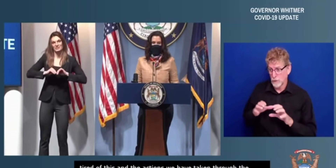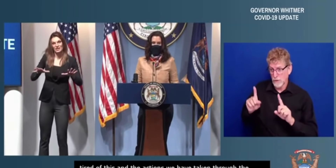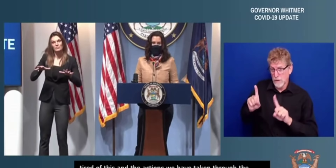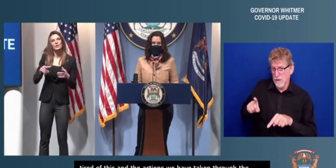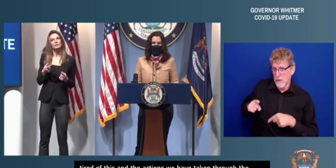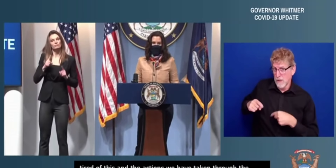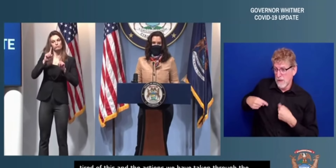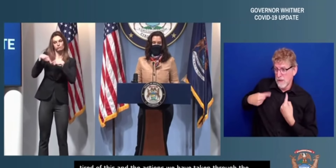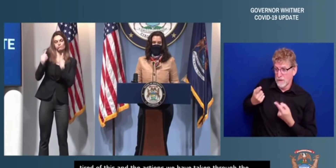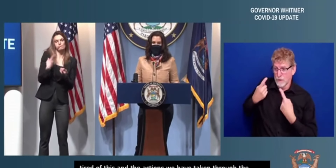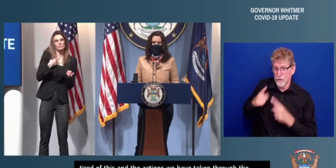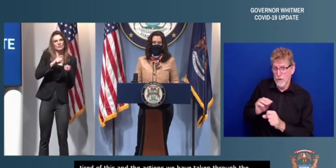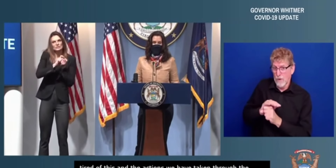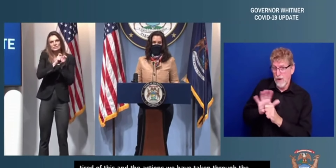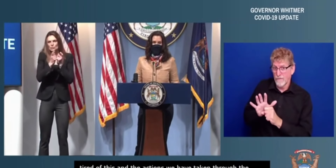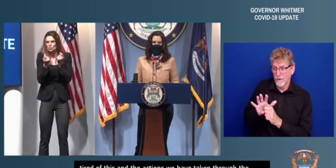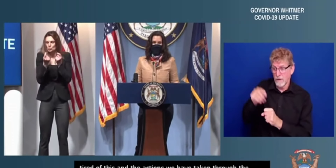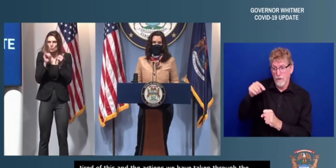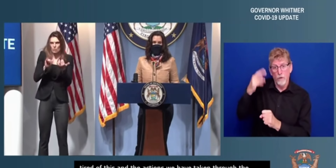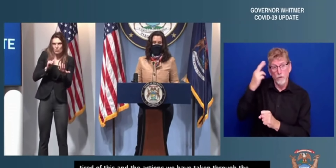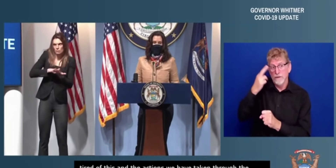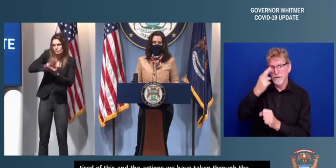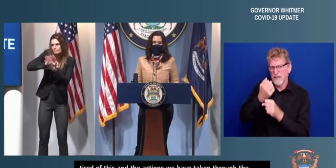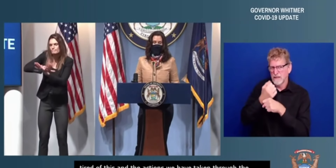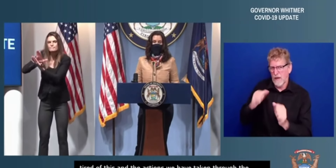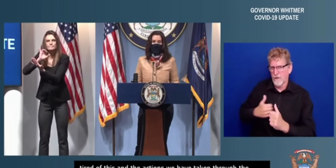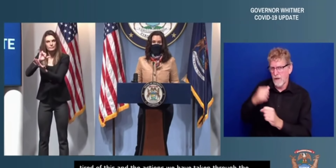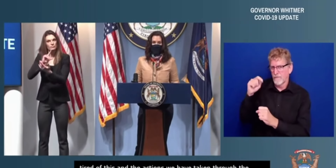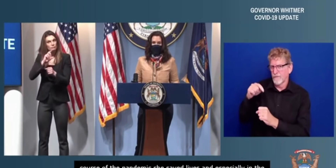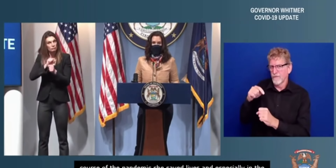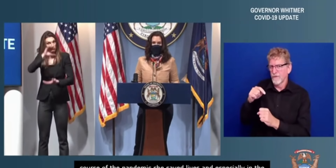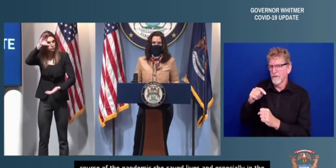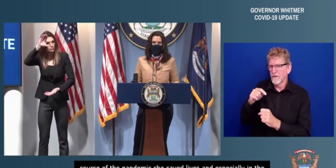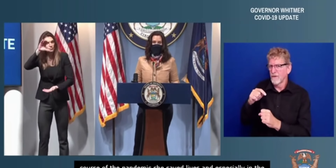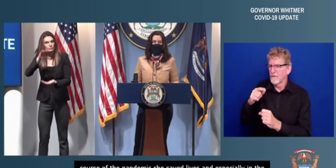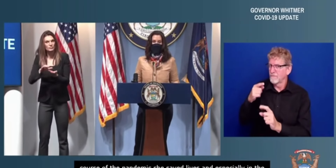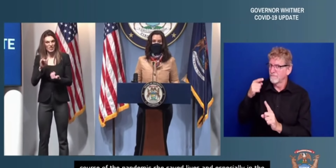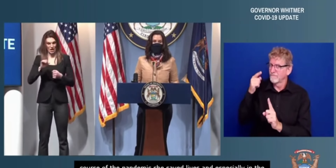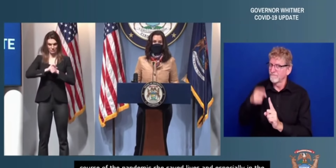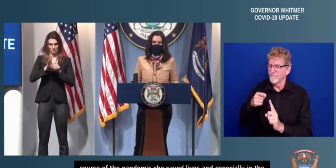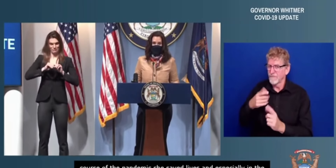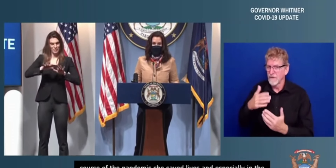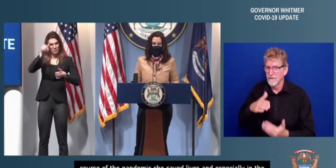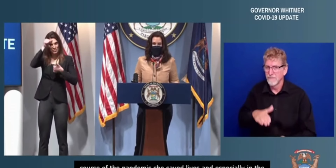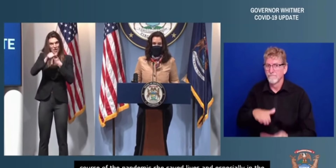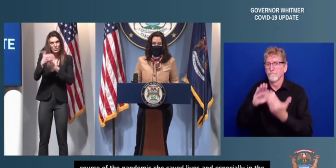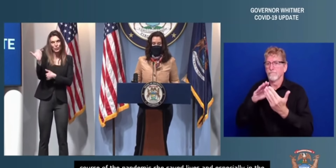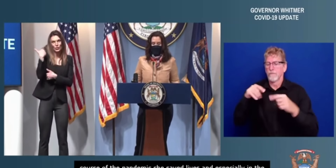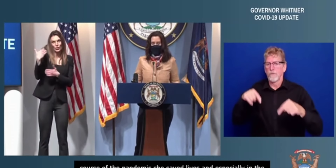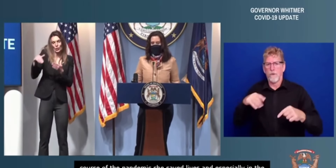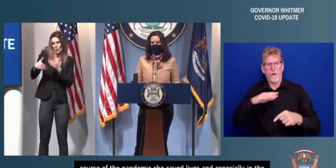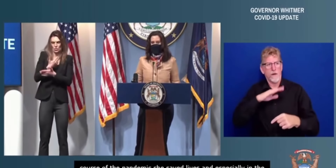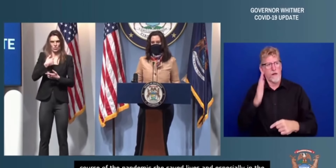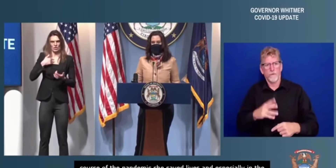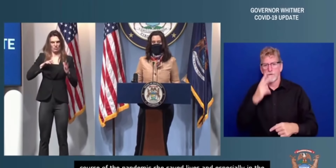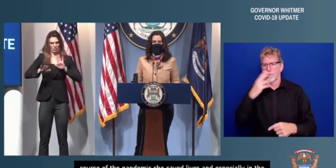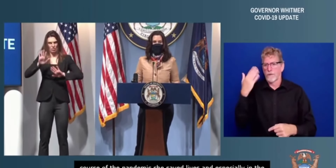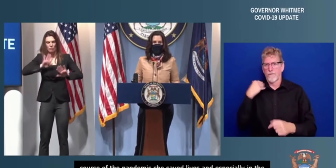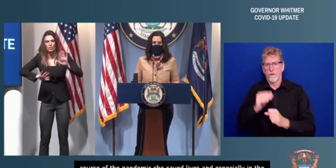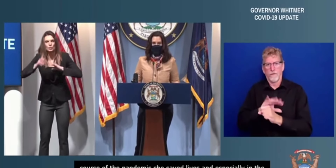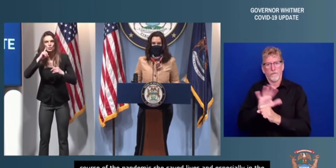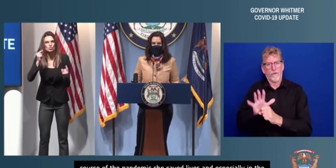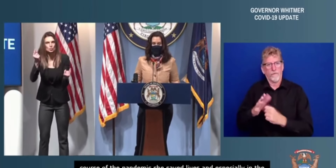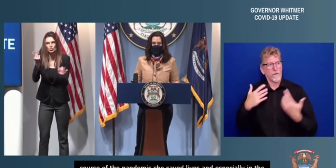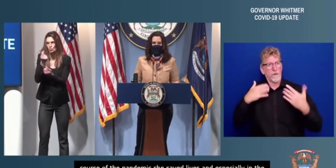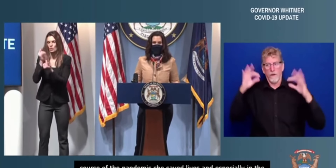saved lives, and especially in the face of a novel virus, which we didn't know much about a year ago,